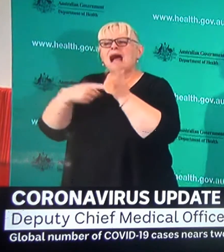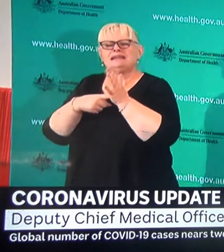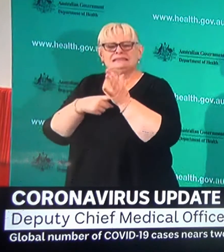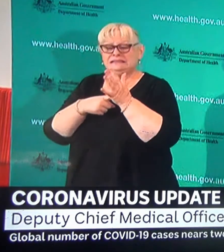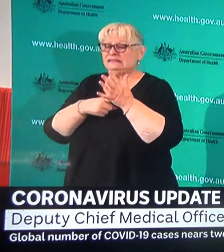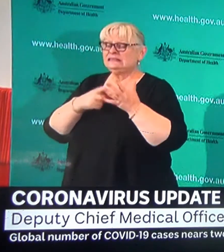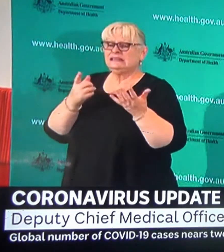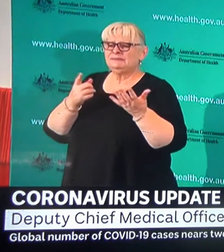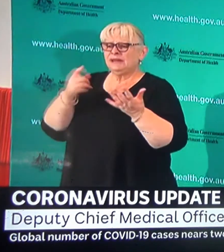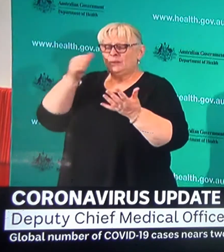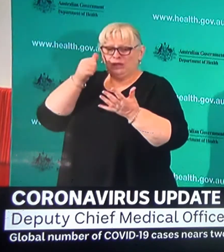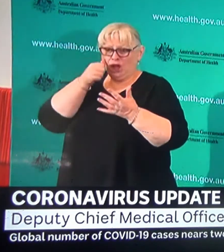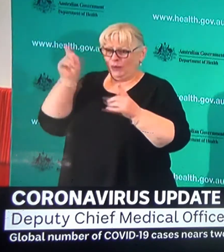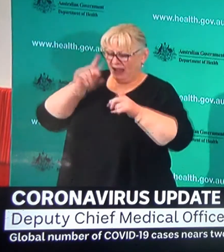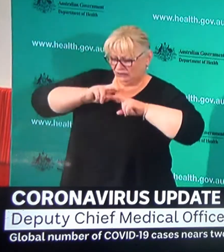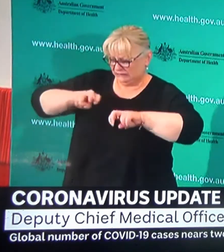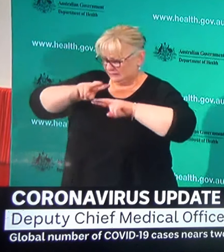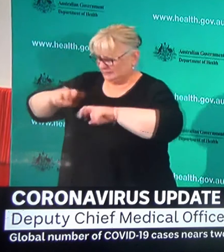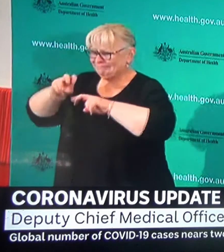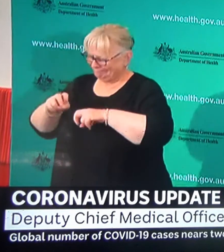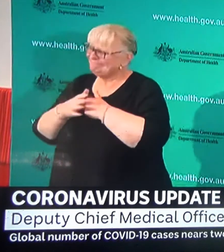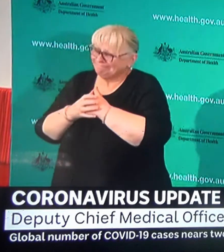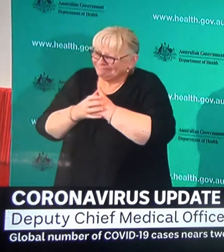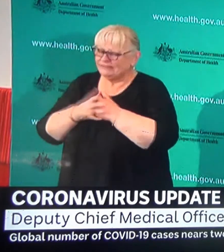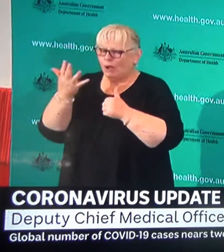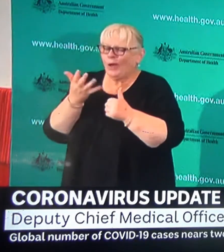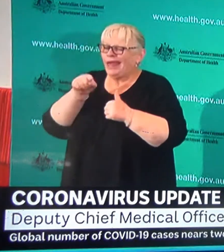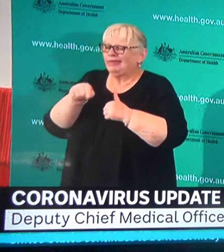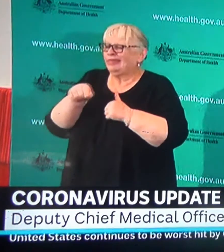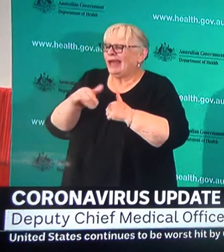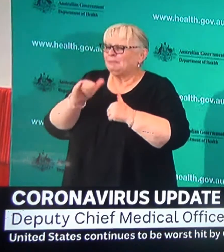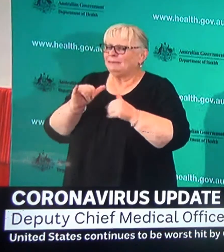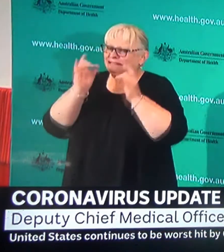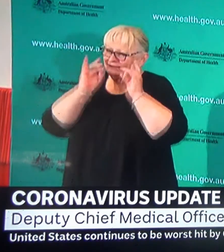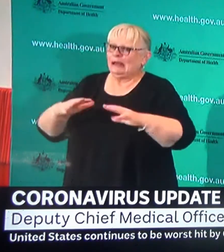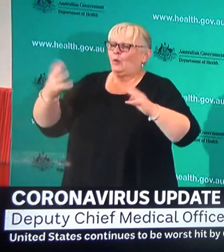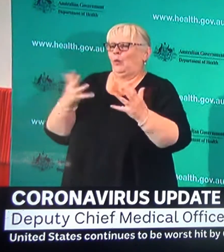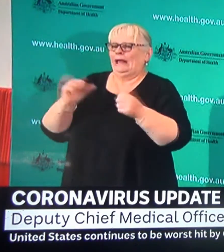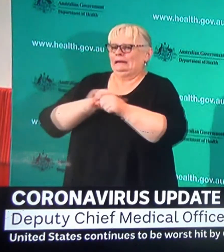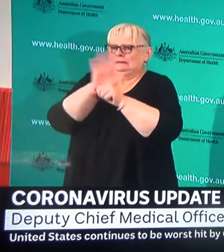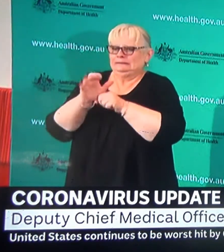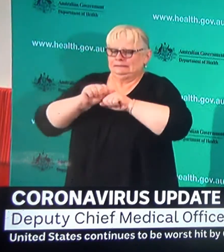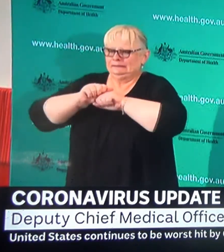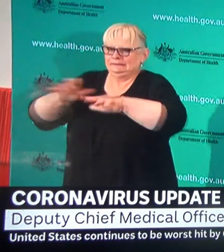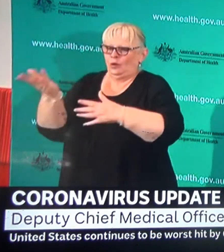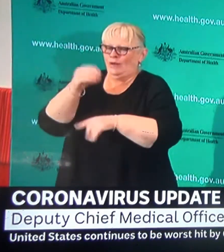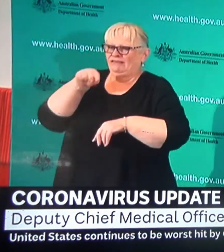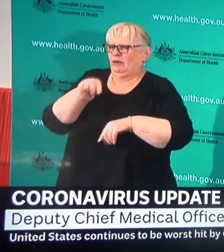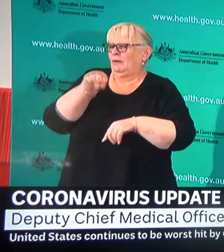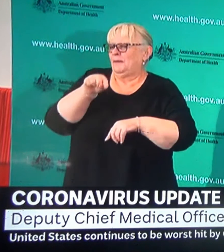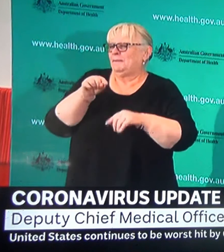current outbreak that wet markets may well have been involved with the inception of